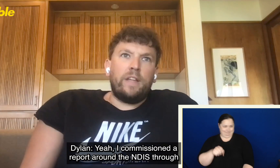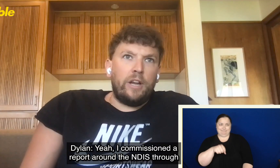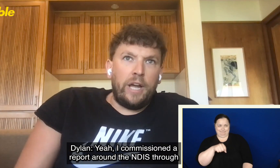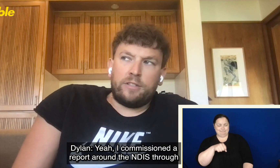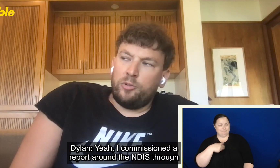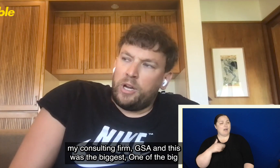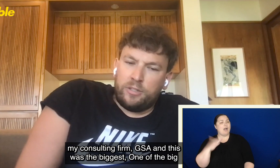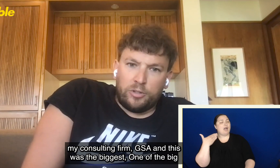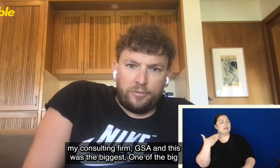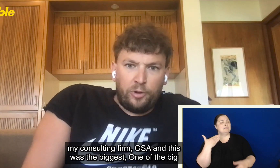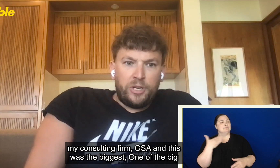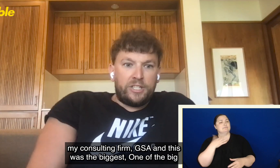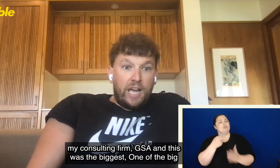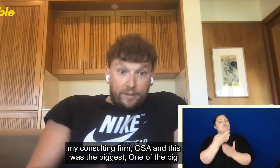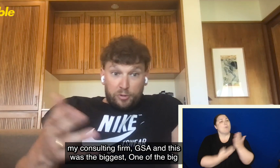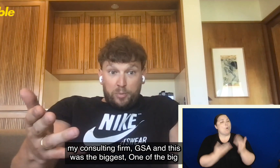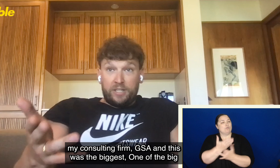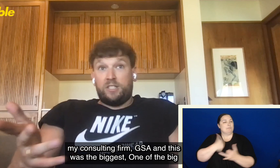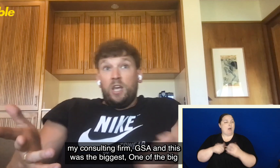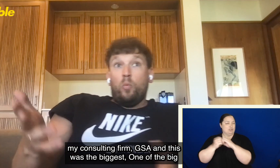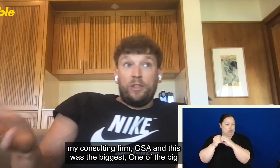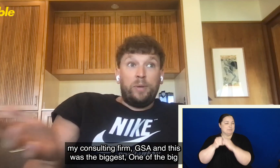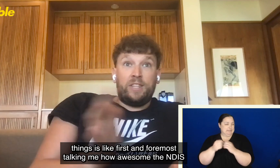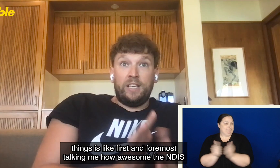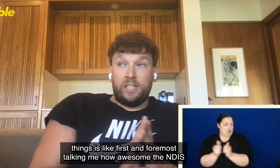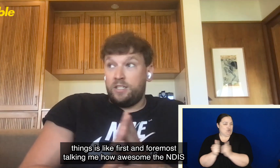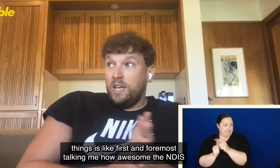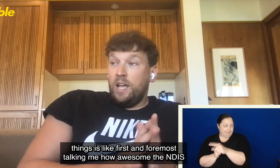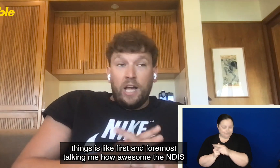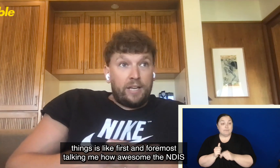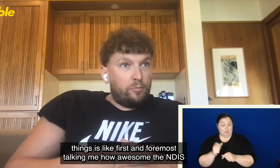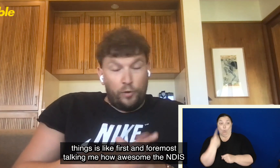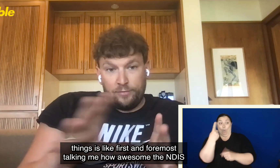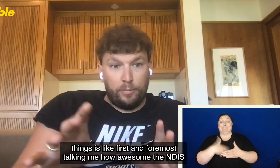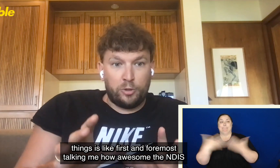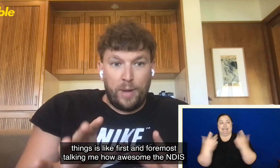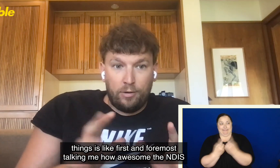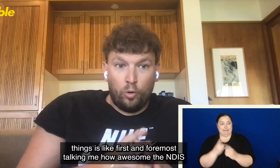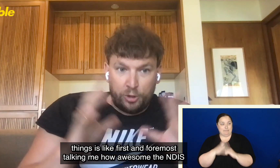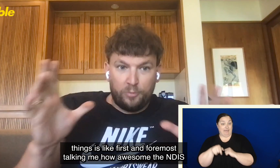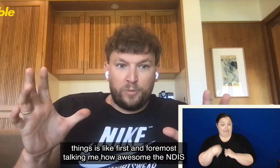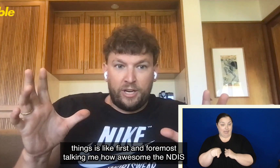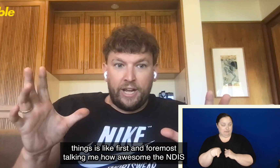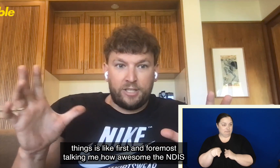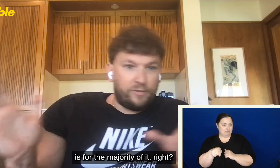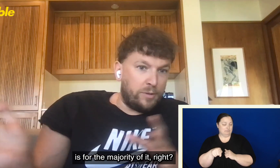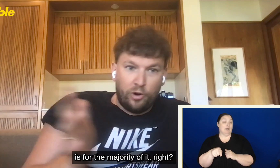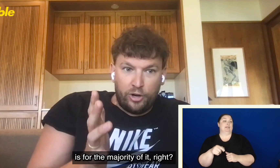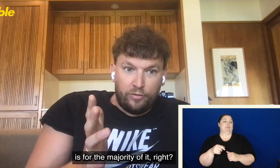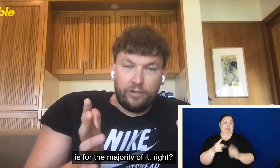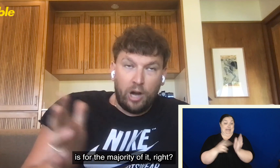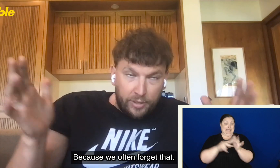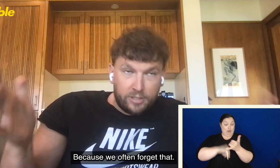around the NDIS through my consulting firm, GSA, and this was one of the big things is, first and foremost, talking about how awesome the NDIS is for